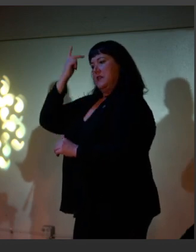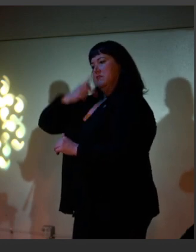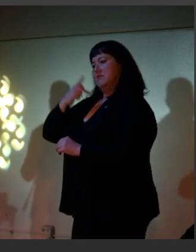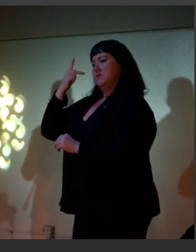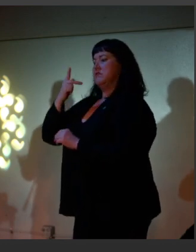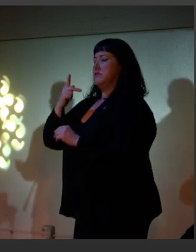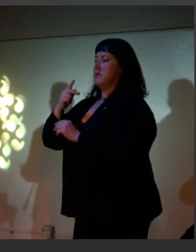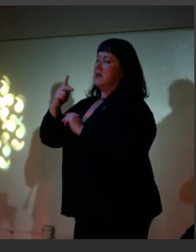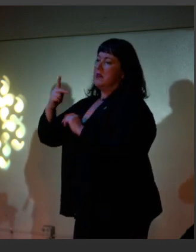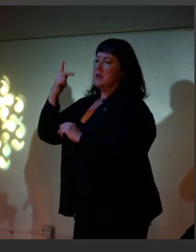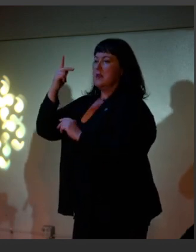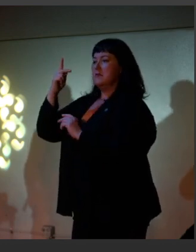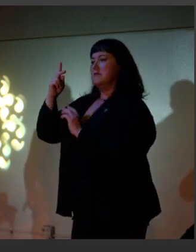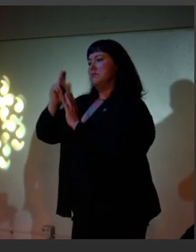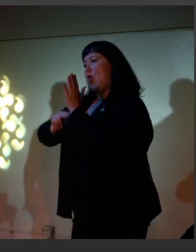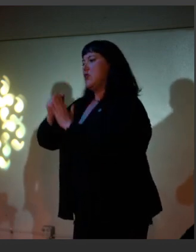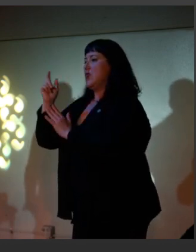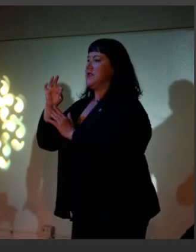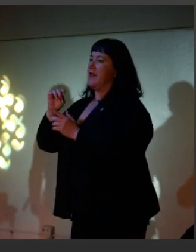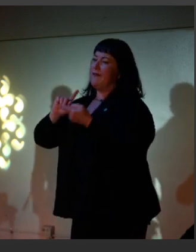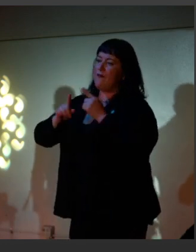friends and lovers that you do kind of to practice.